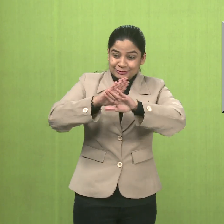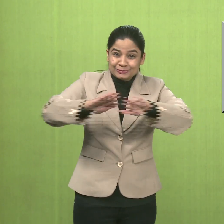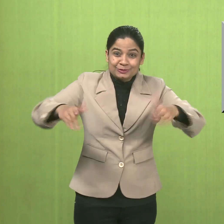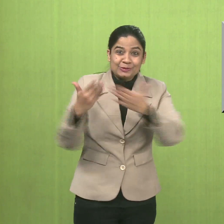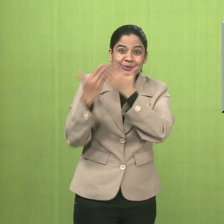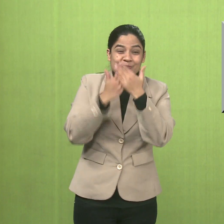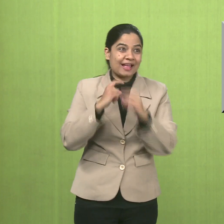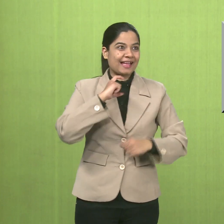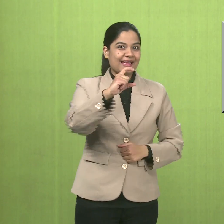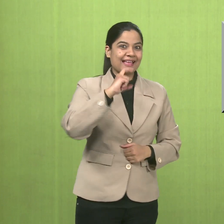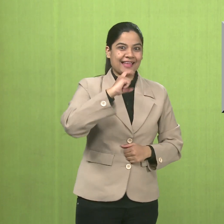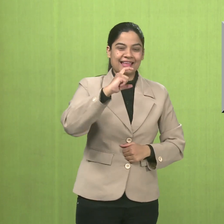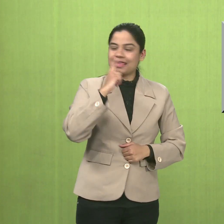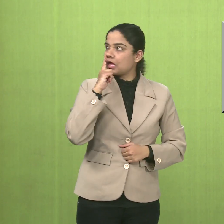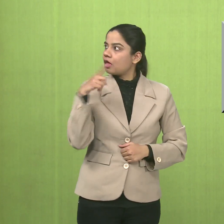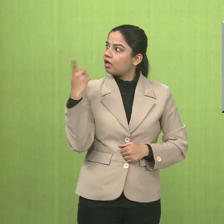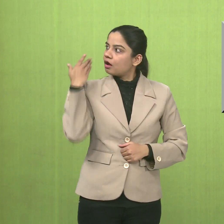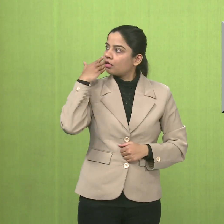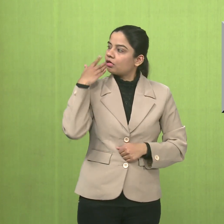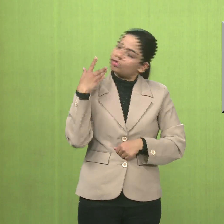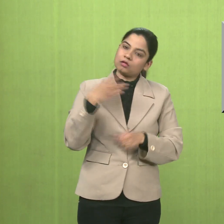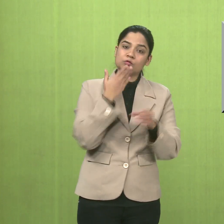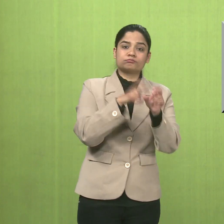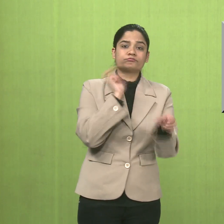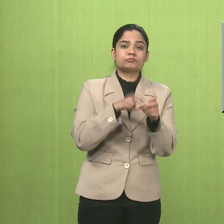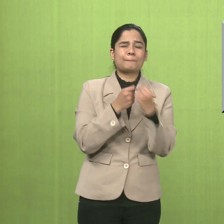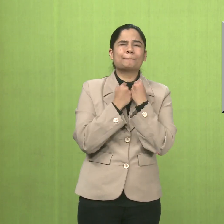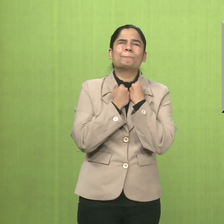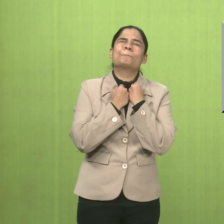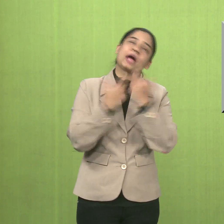been found out, due to their missing schooling and they are,